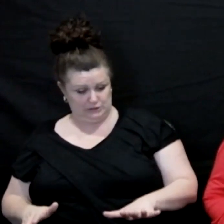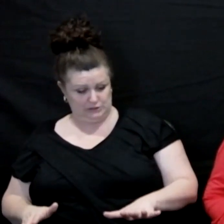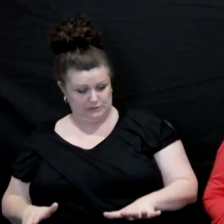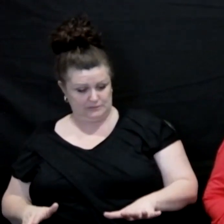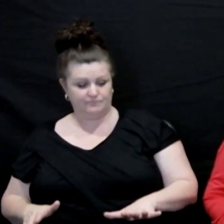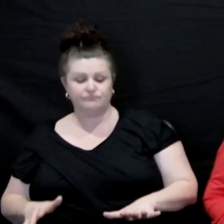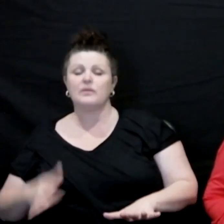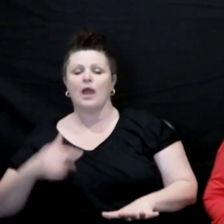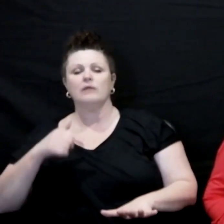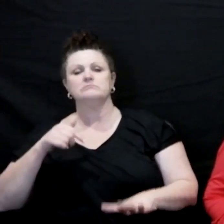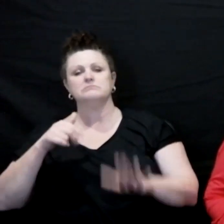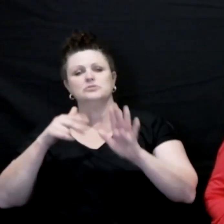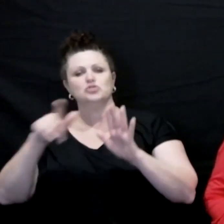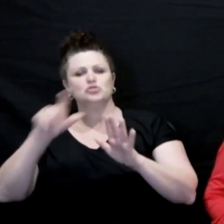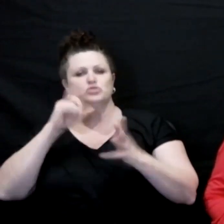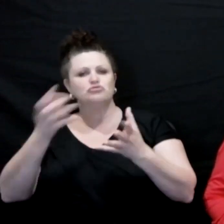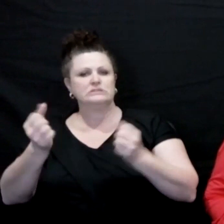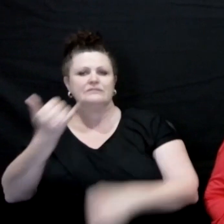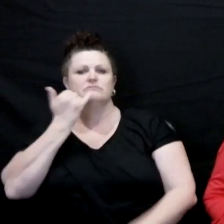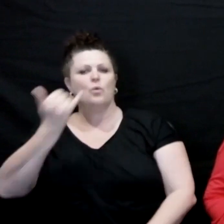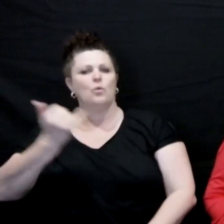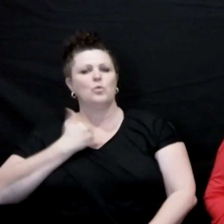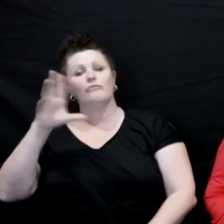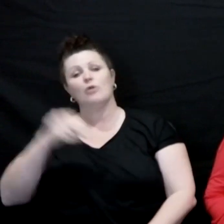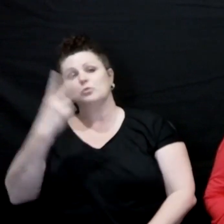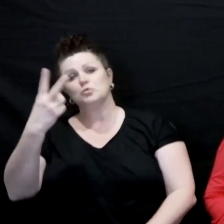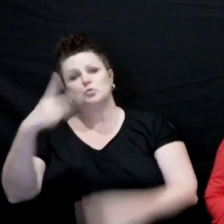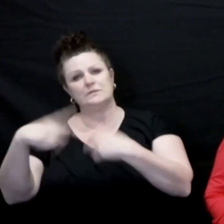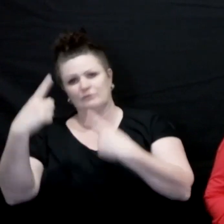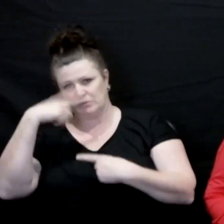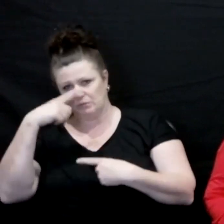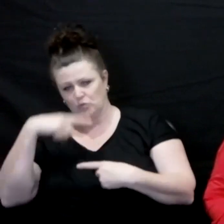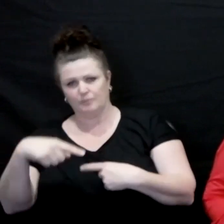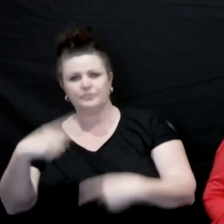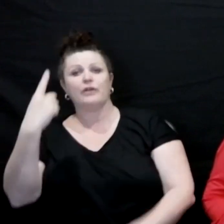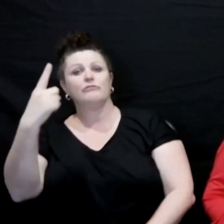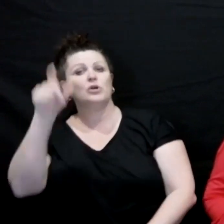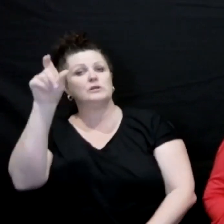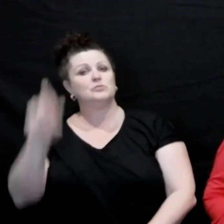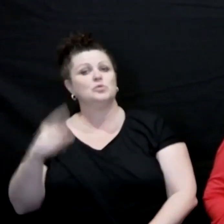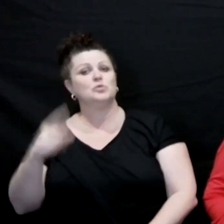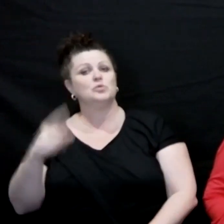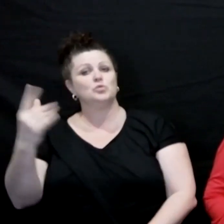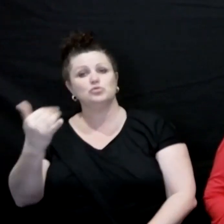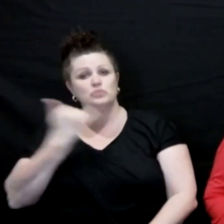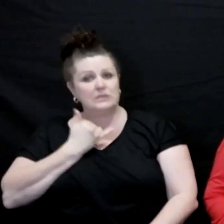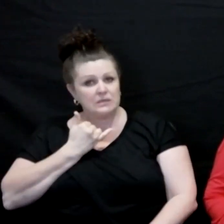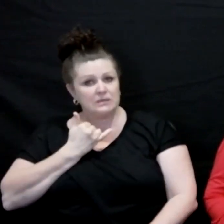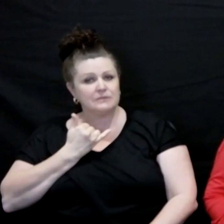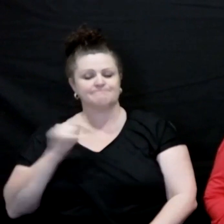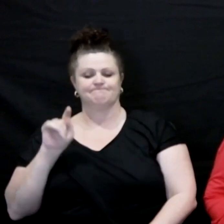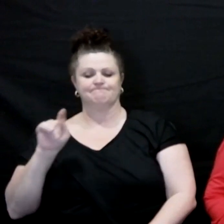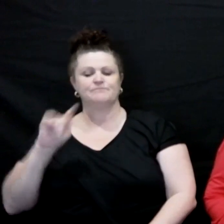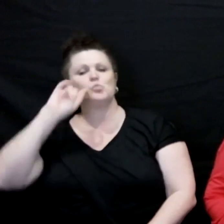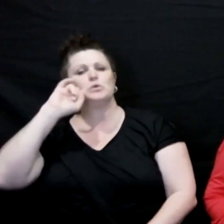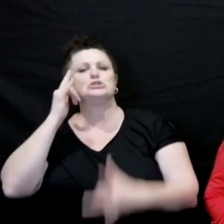you'll probably get a call from possibly two people. The first person will be somebody that might